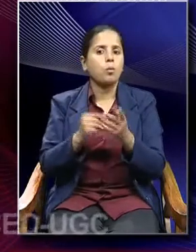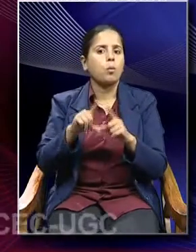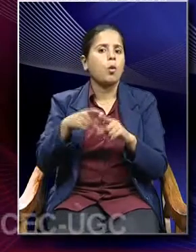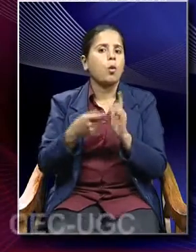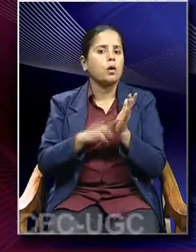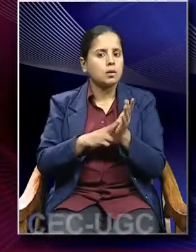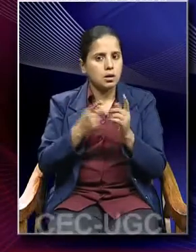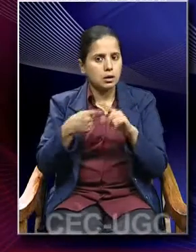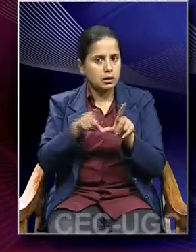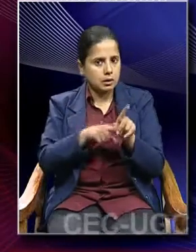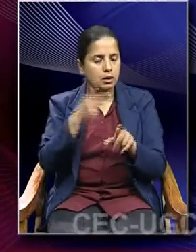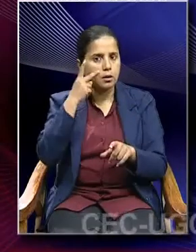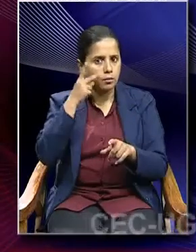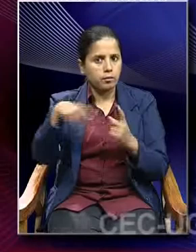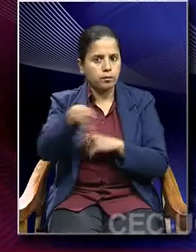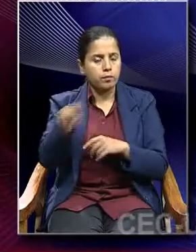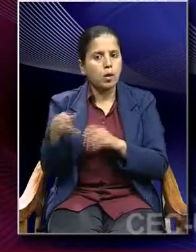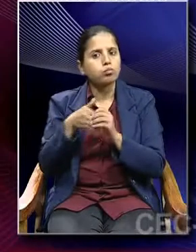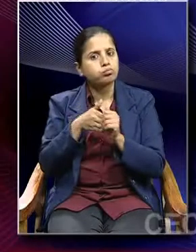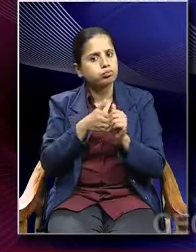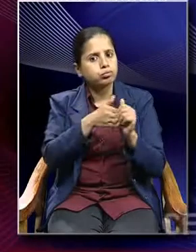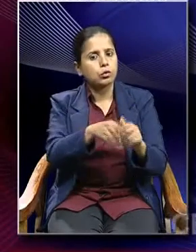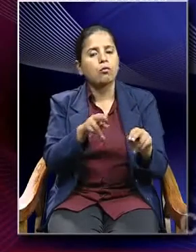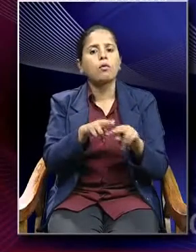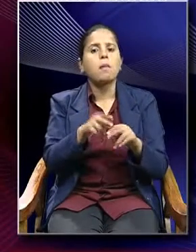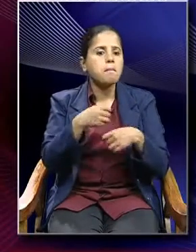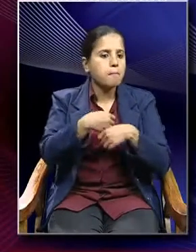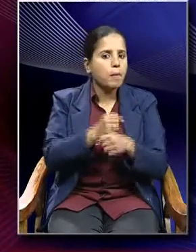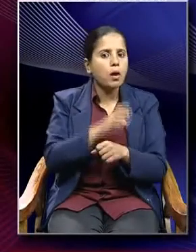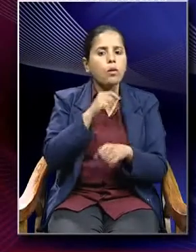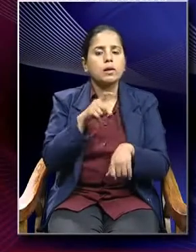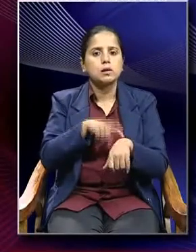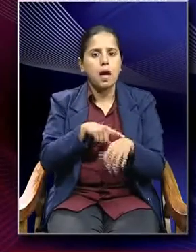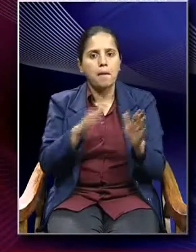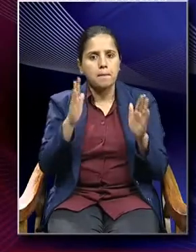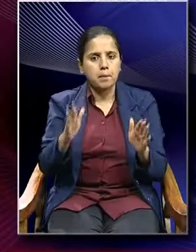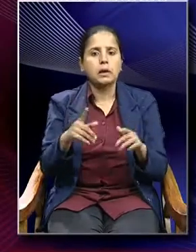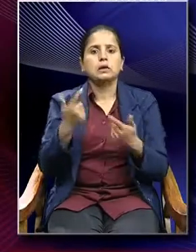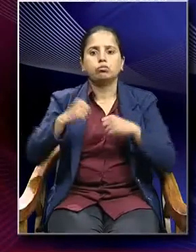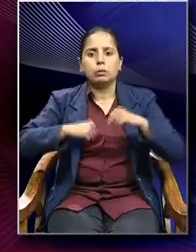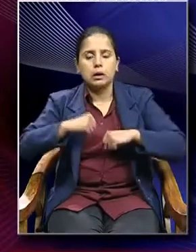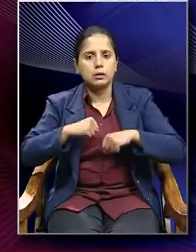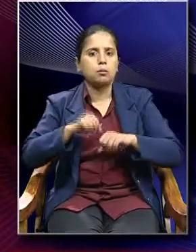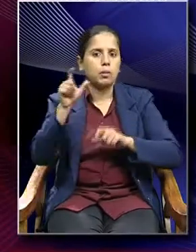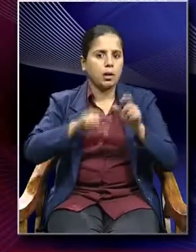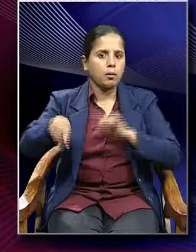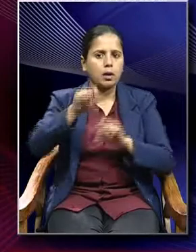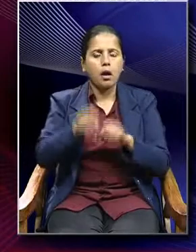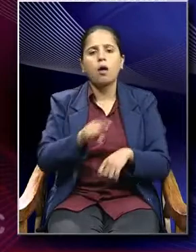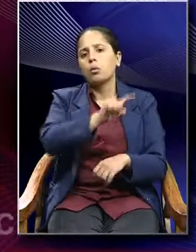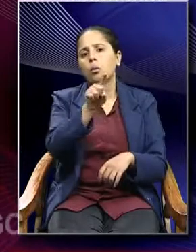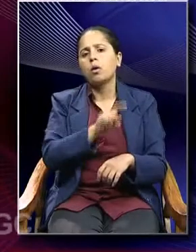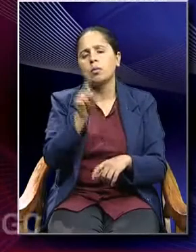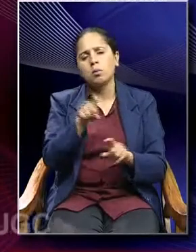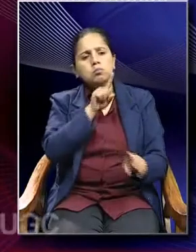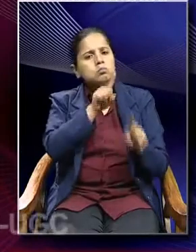of led to the formation of a time and space where people could question, people